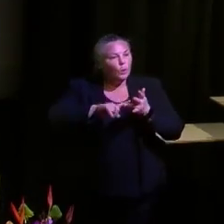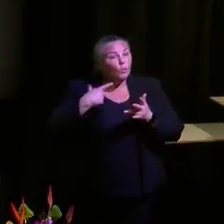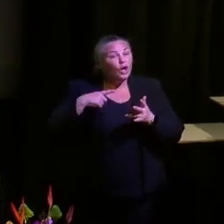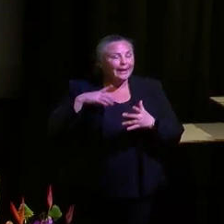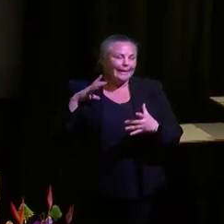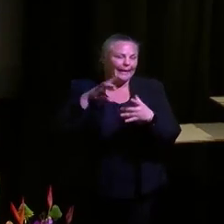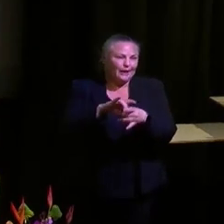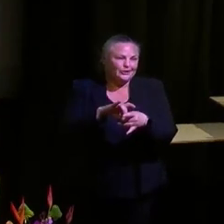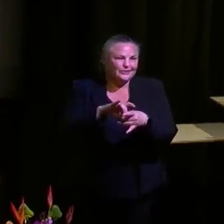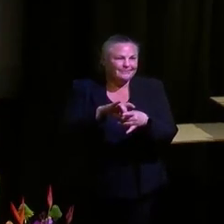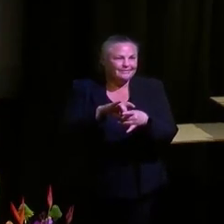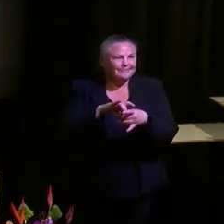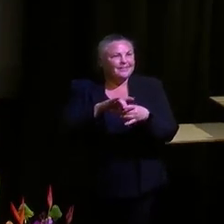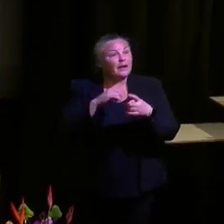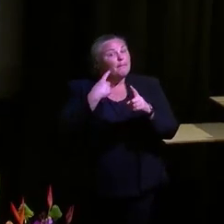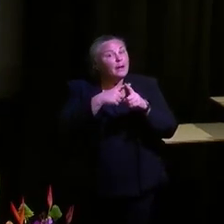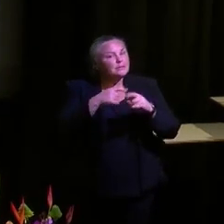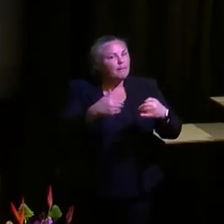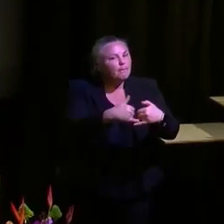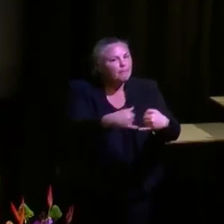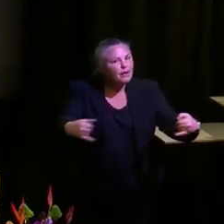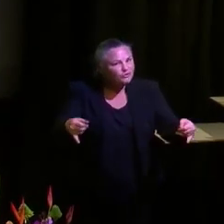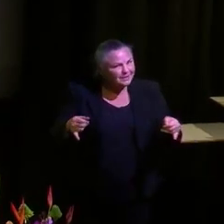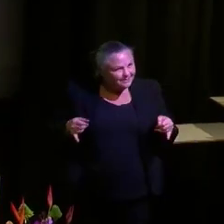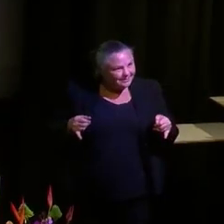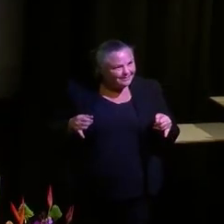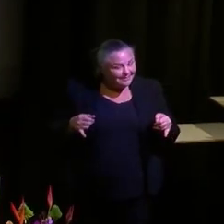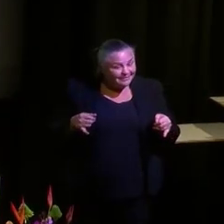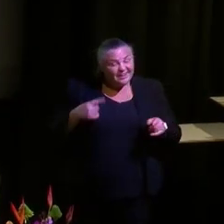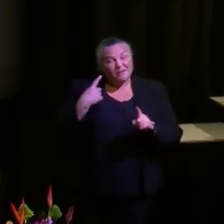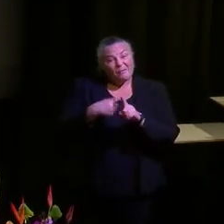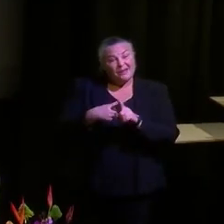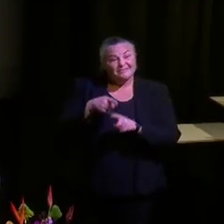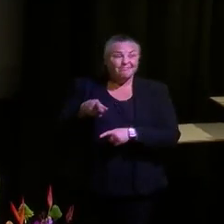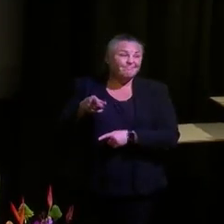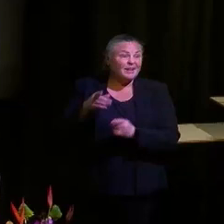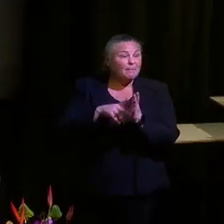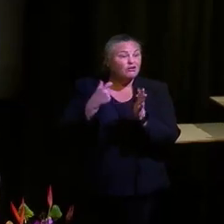it's connection and it's boundaries and it's, you know, it's just Murray Island. So Mayor,